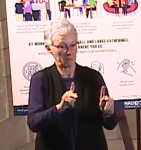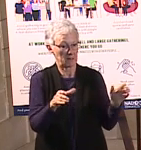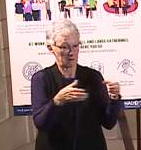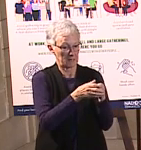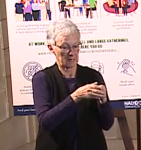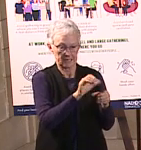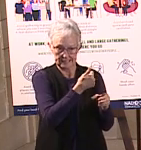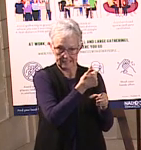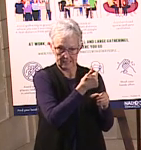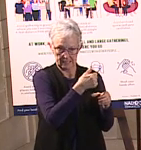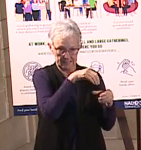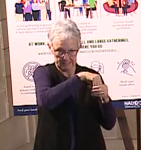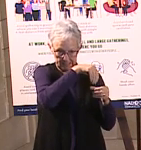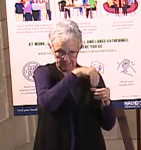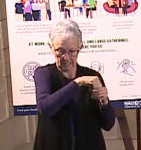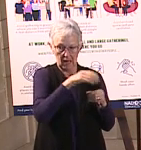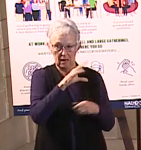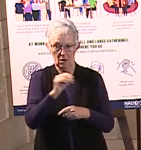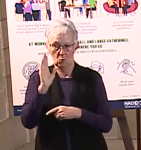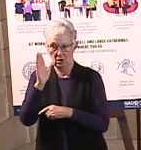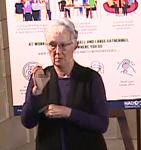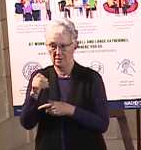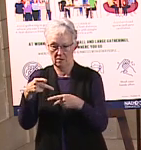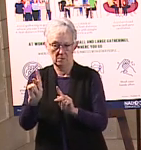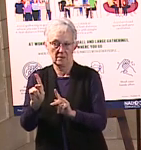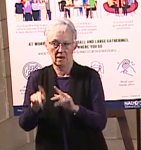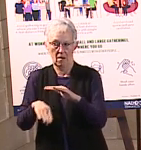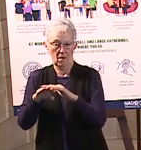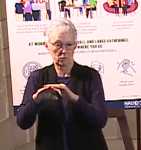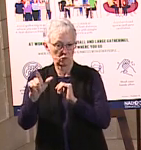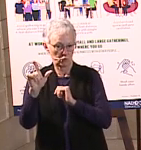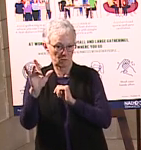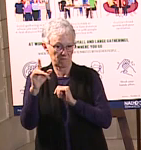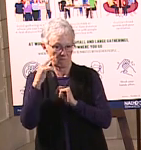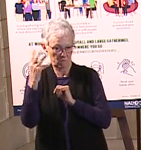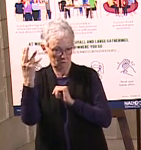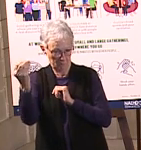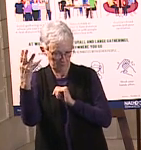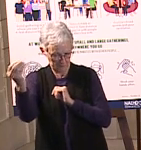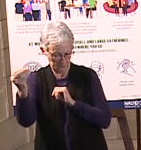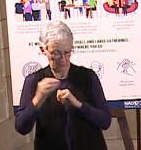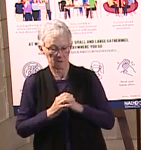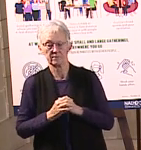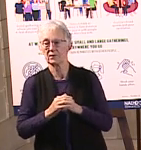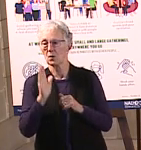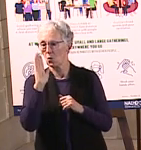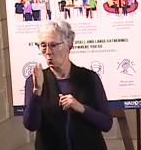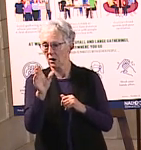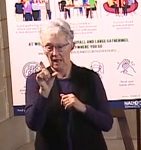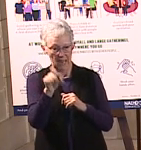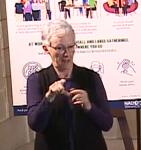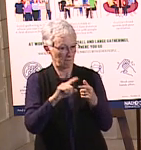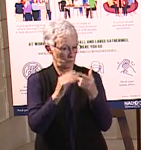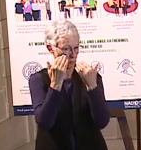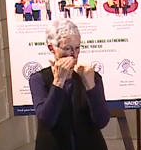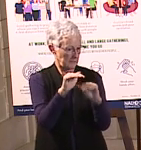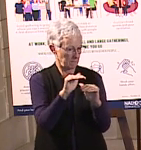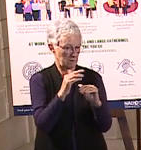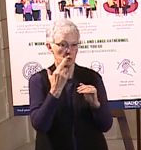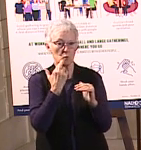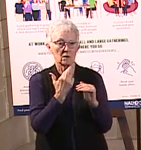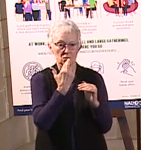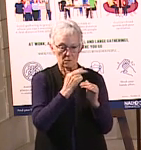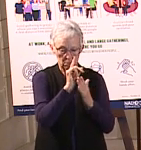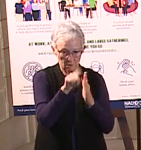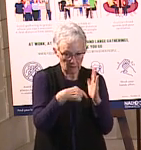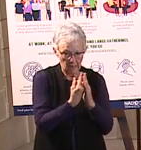gatherings. Bars will have to go to takeout, delivery, or drive-through. Restaurants will have hours that'll be